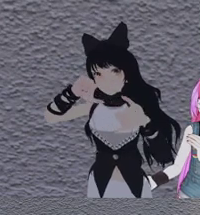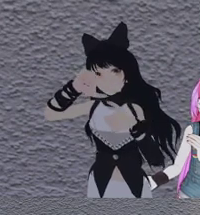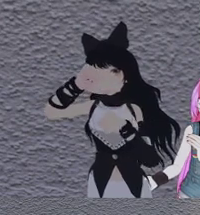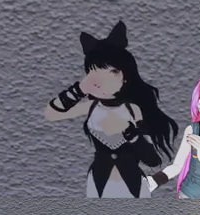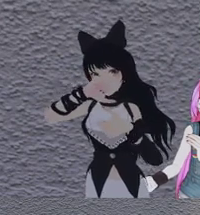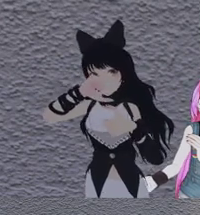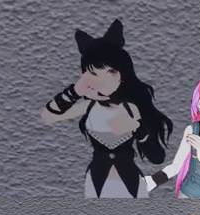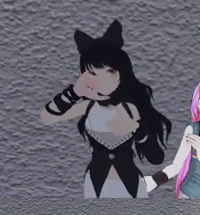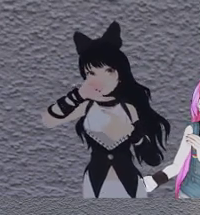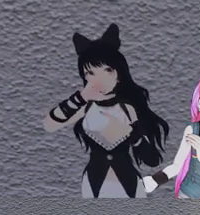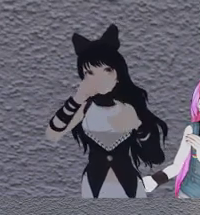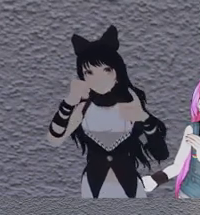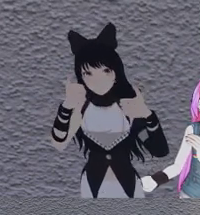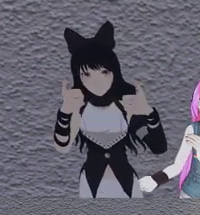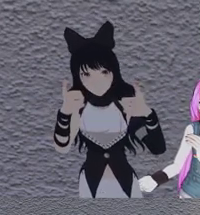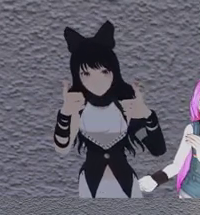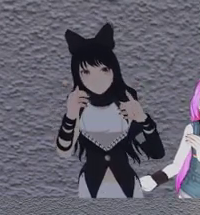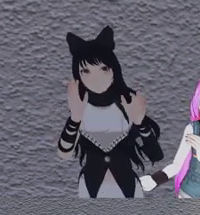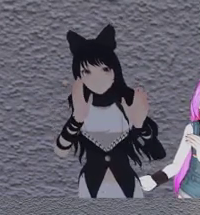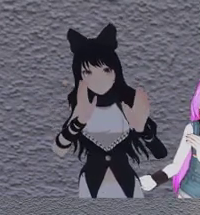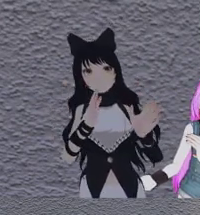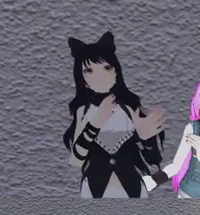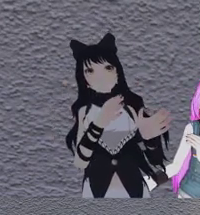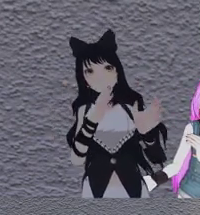Let's go hang out.